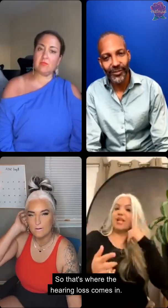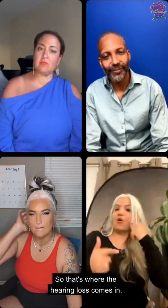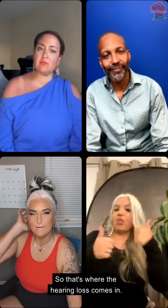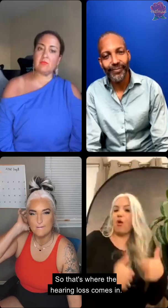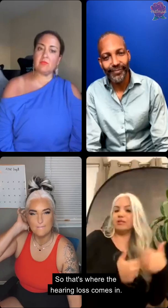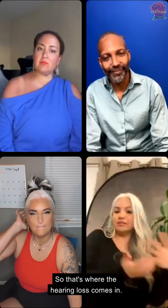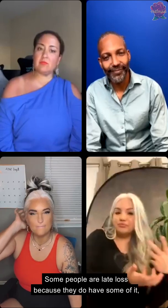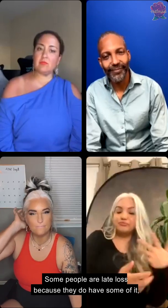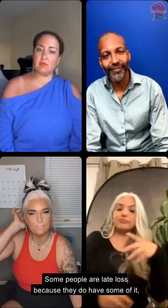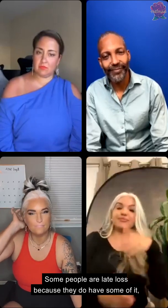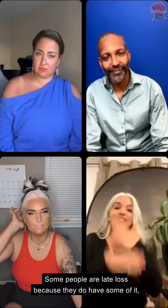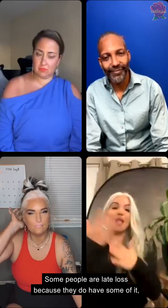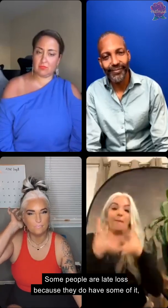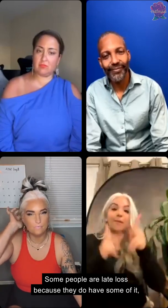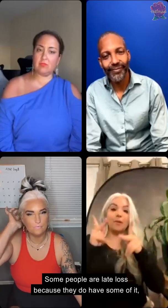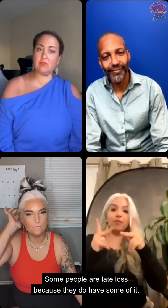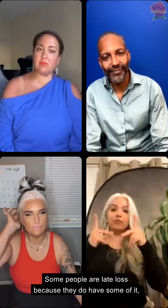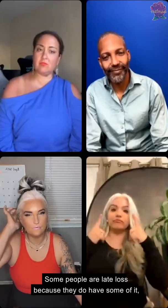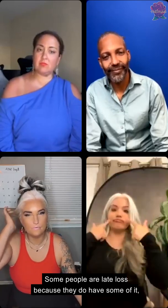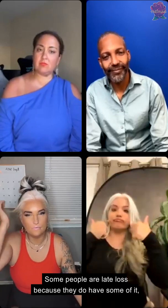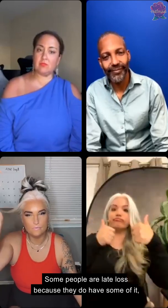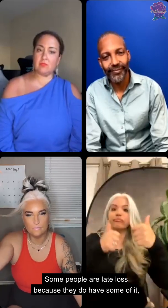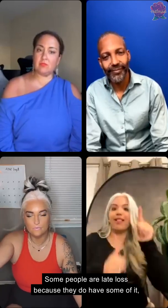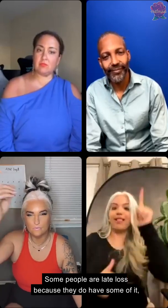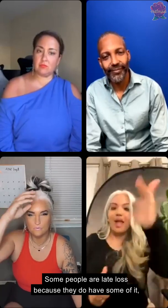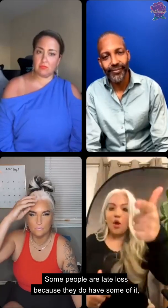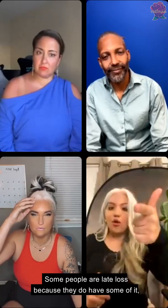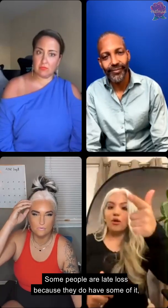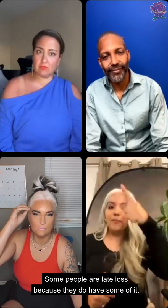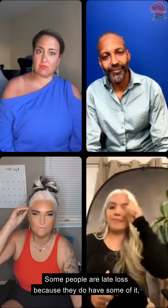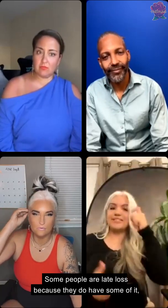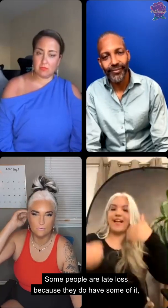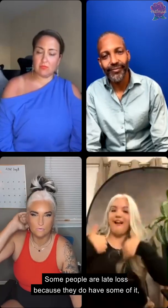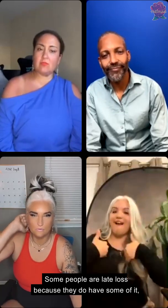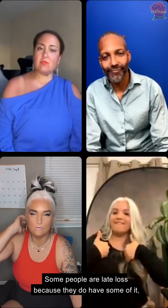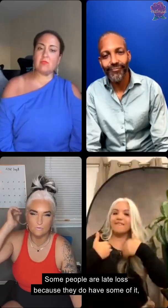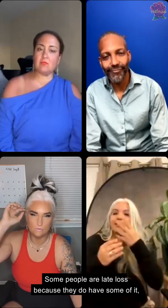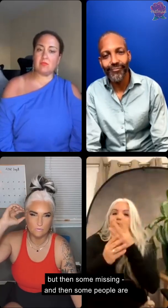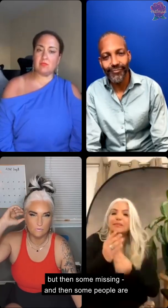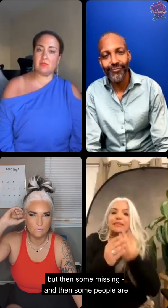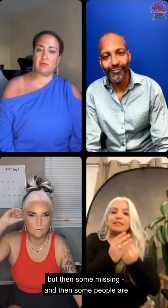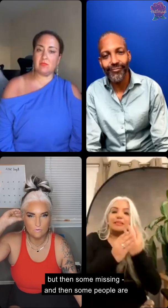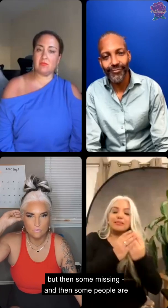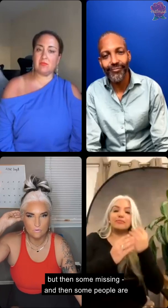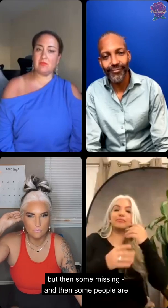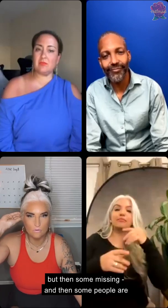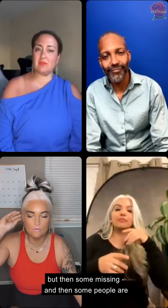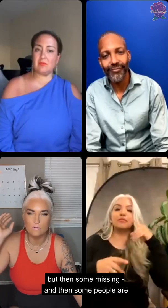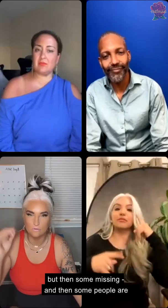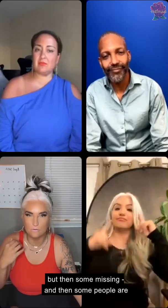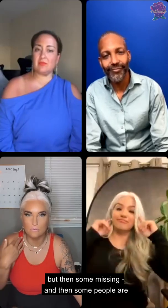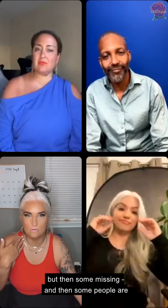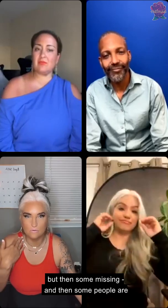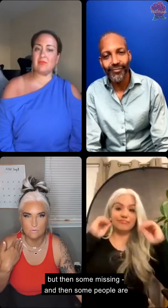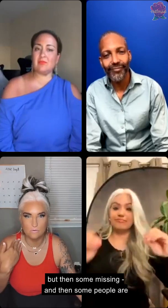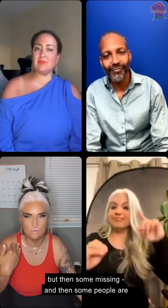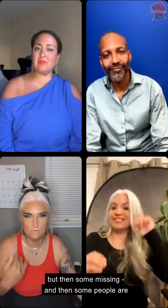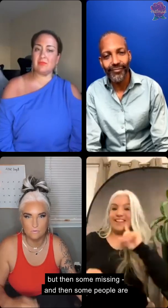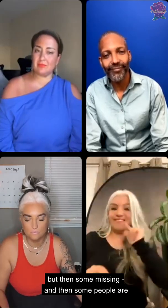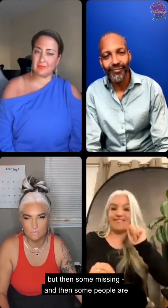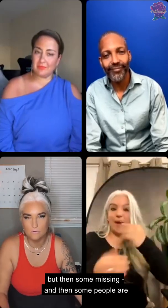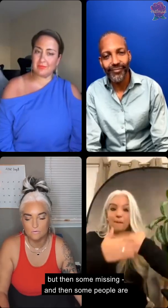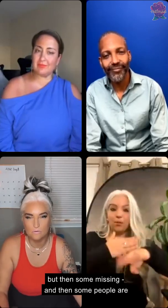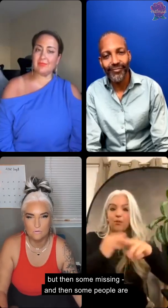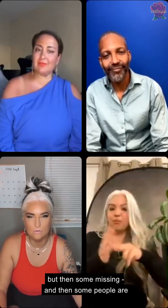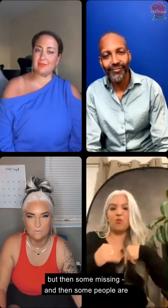So that's where the hearing loss comes in. Some people are latent loss because they do have some of it, but then it's some missing. And